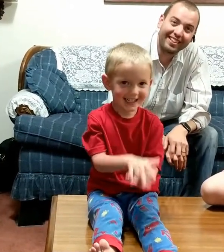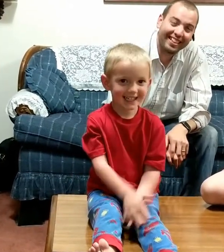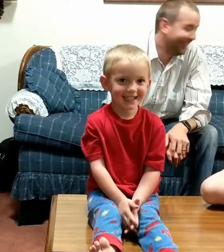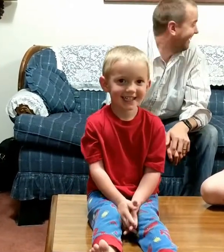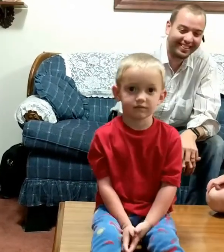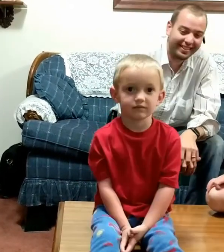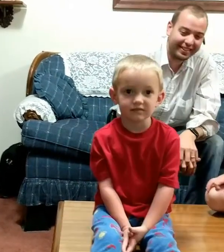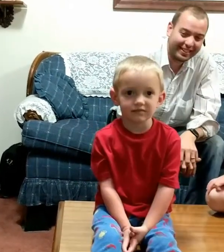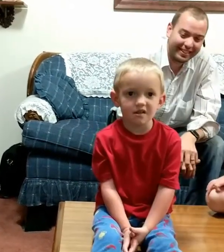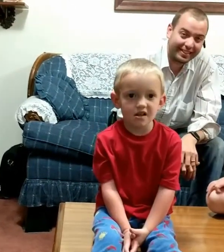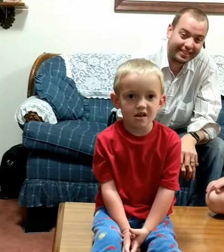Orange.